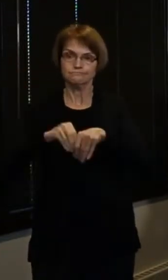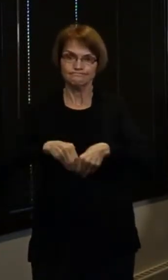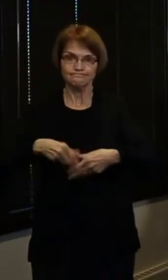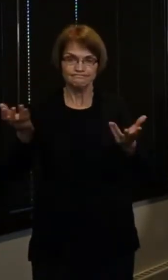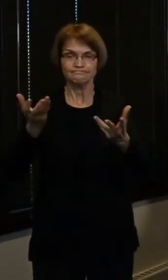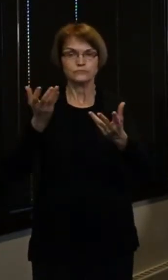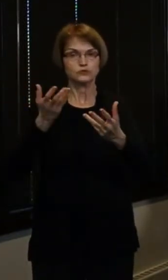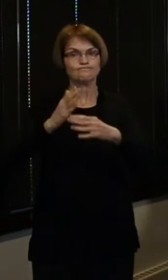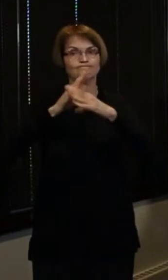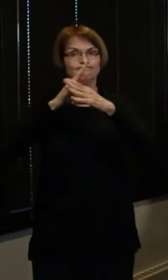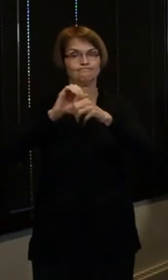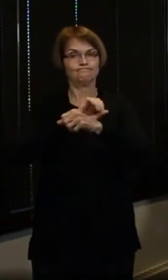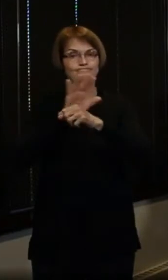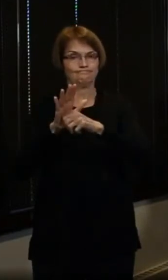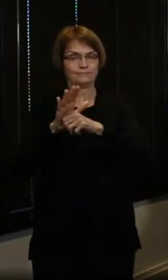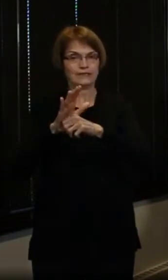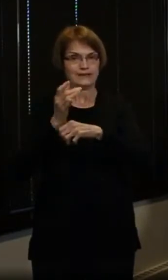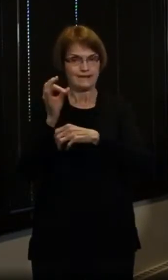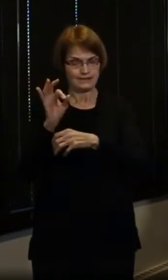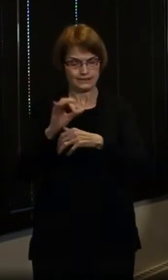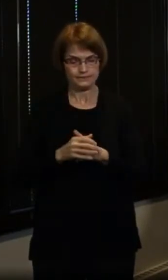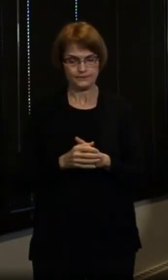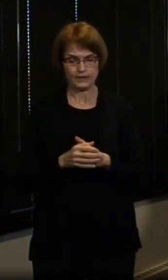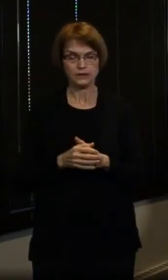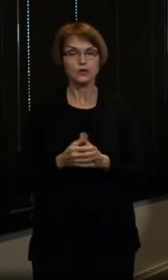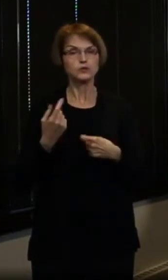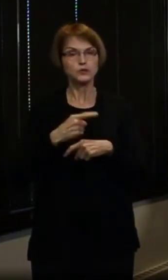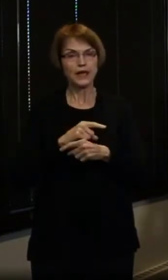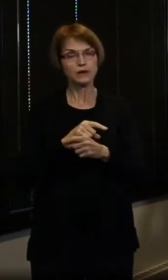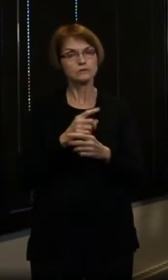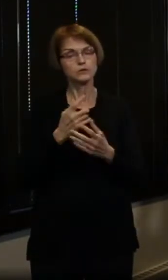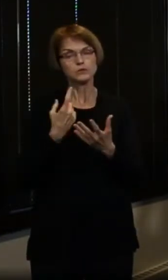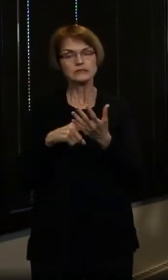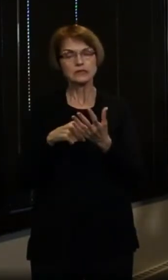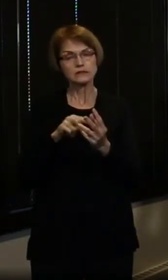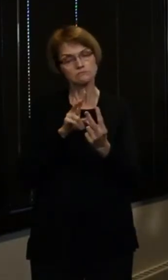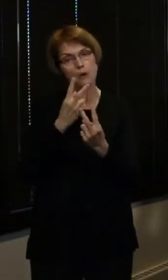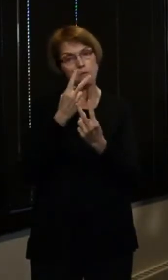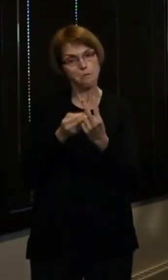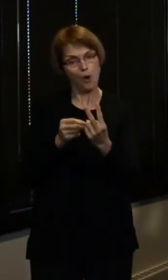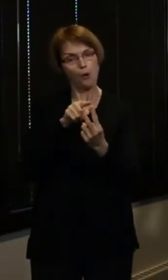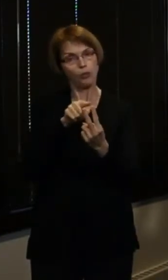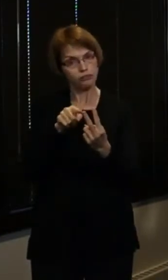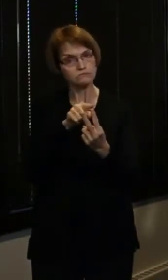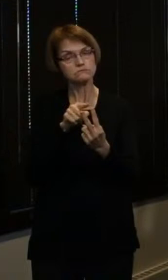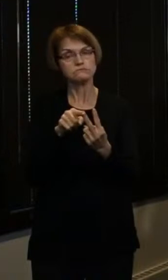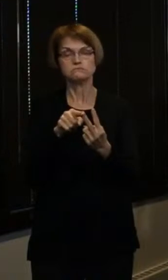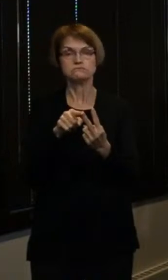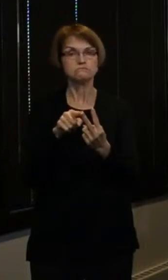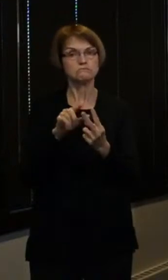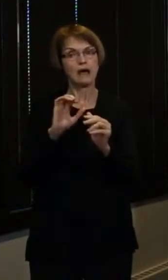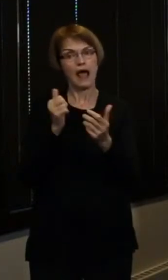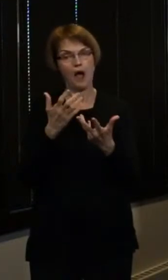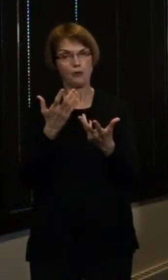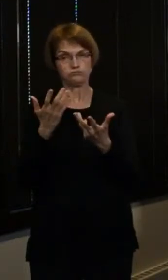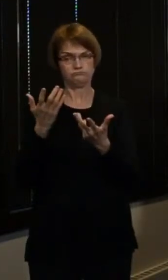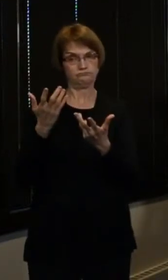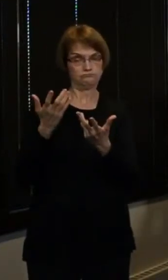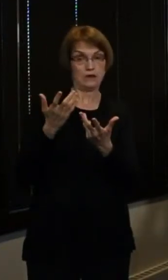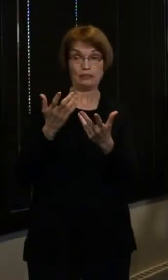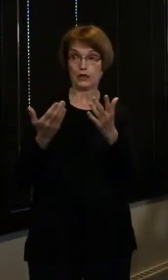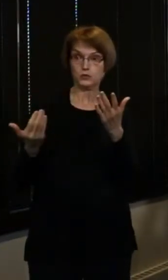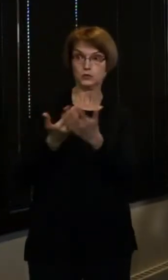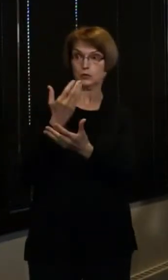COVID-19. So today we'll talk a little bit about both of those developments and how they might impact your plans or your loved ones'